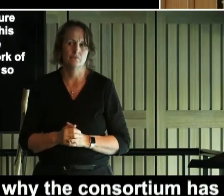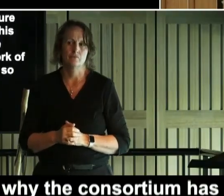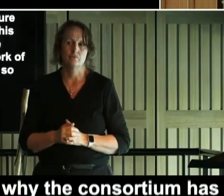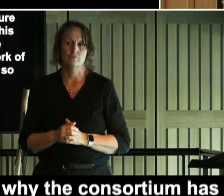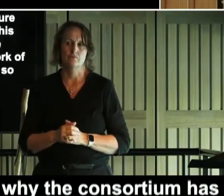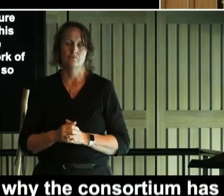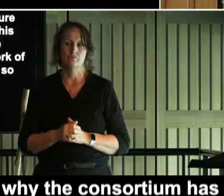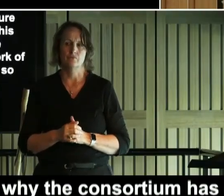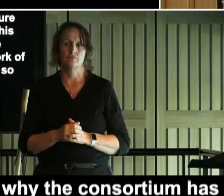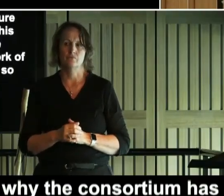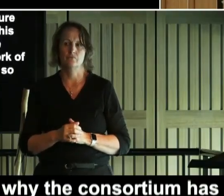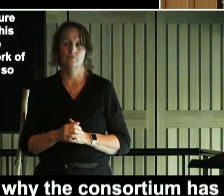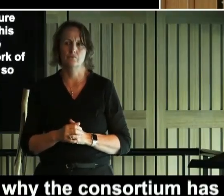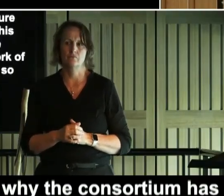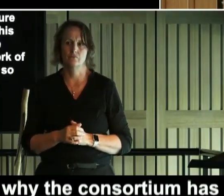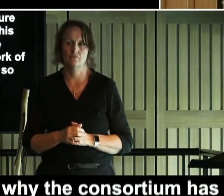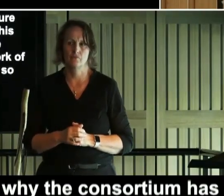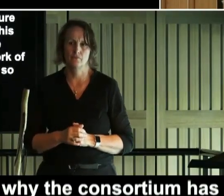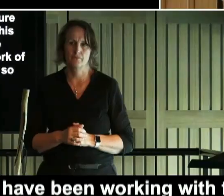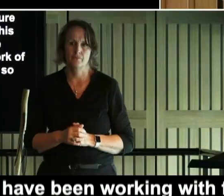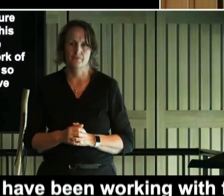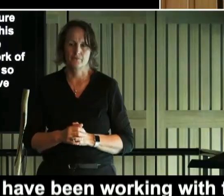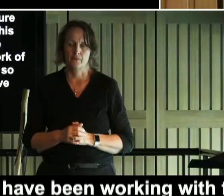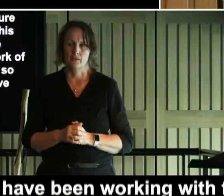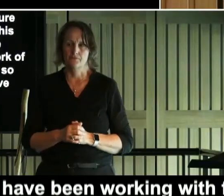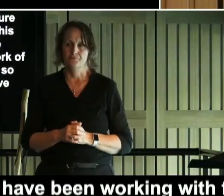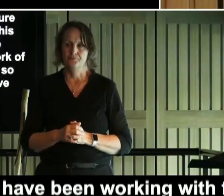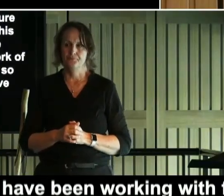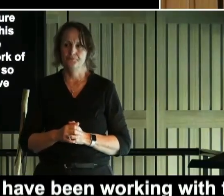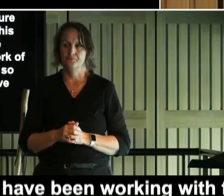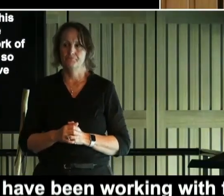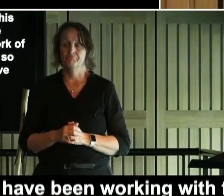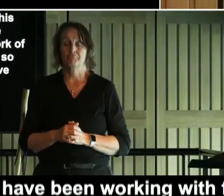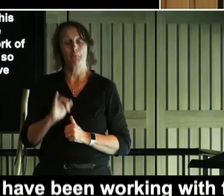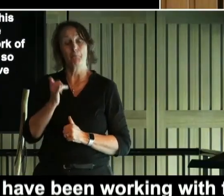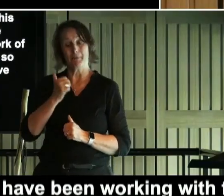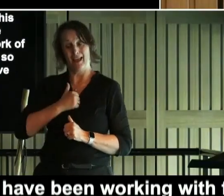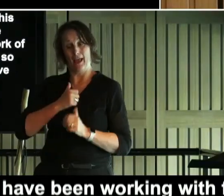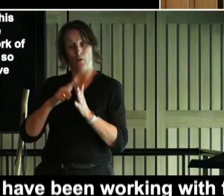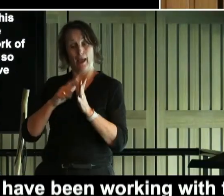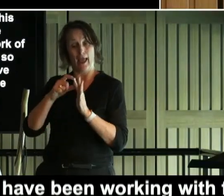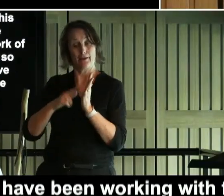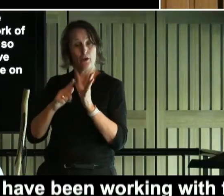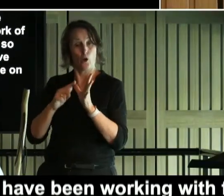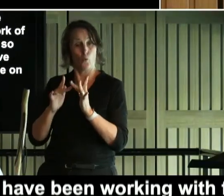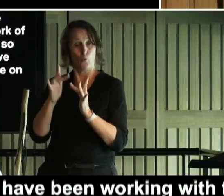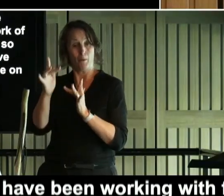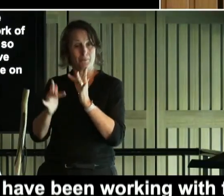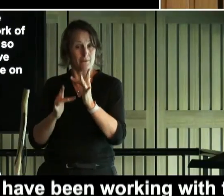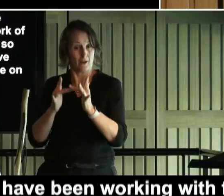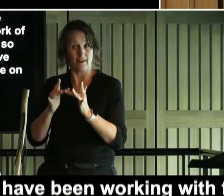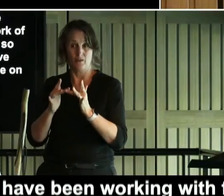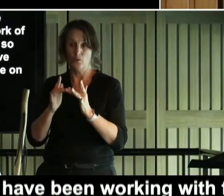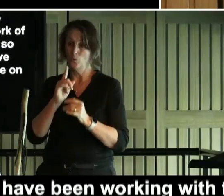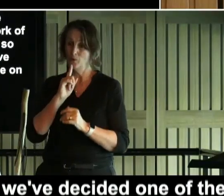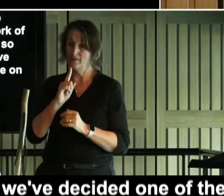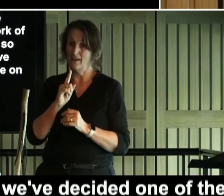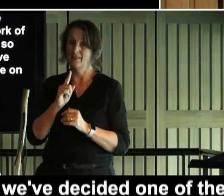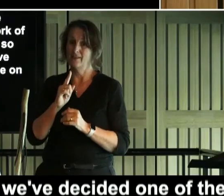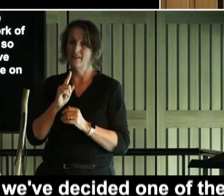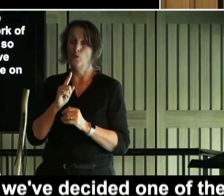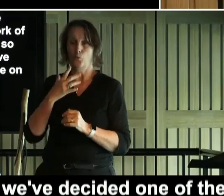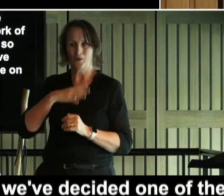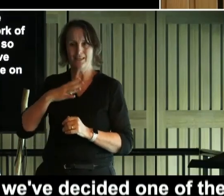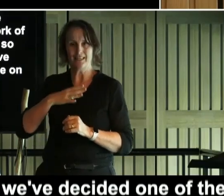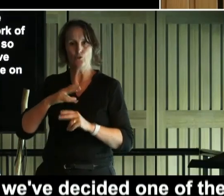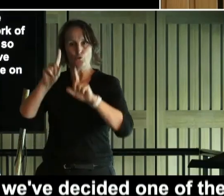we've decided one of the things that you might see on our website, it's time to build a new arts and disability network, one